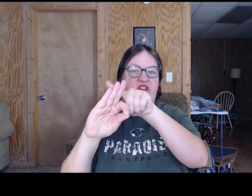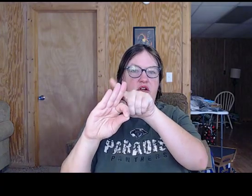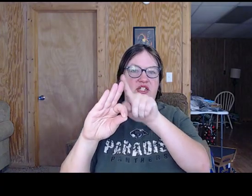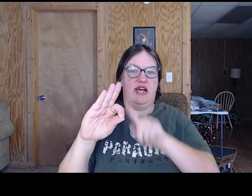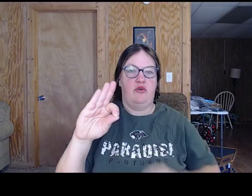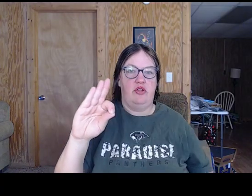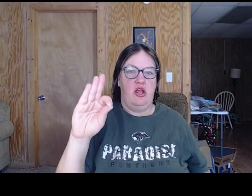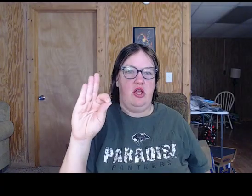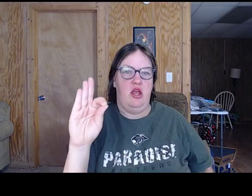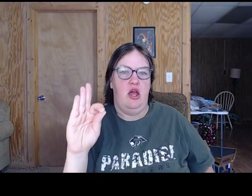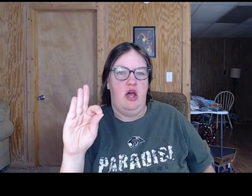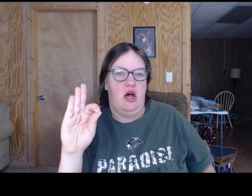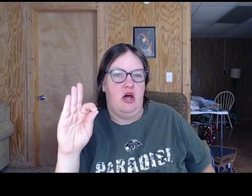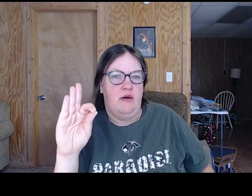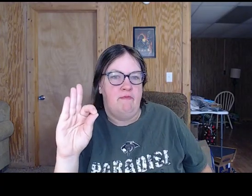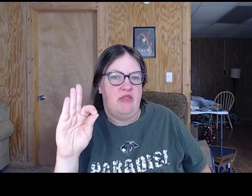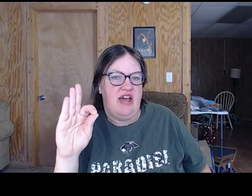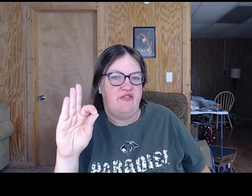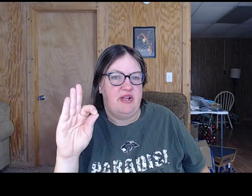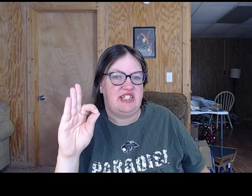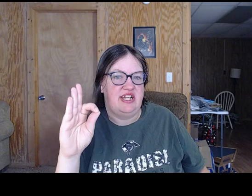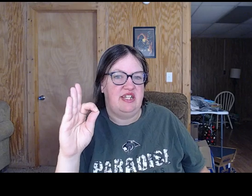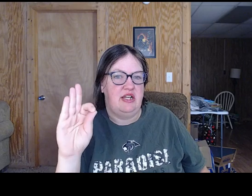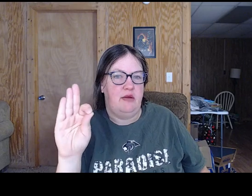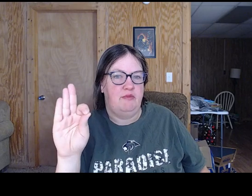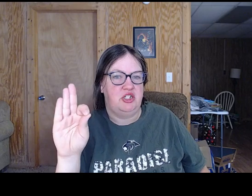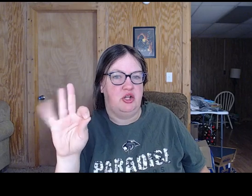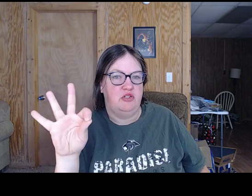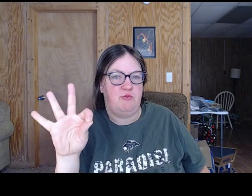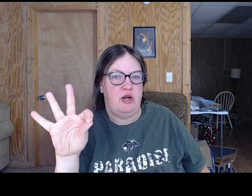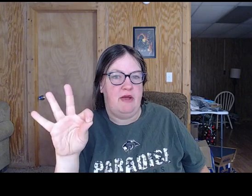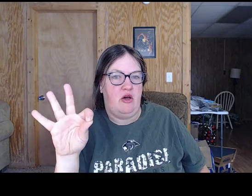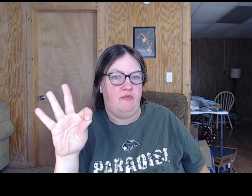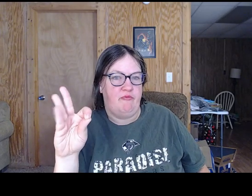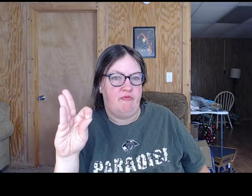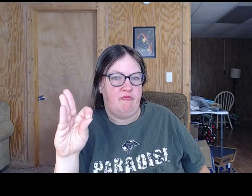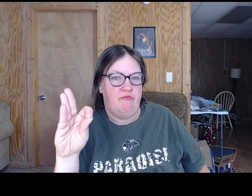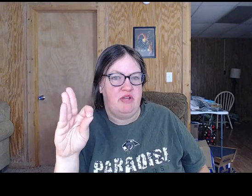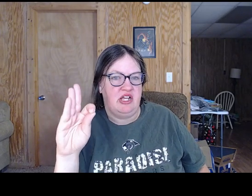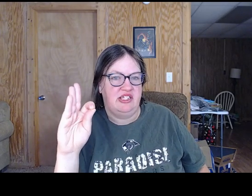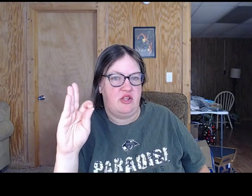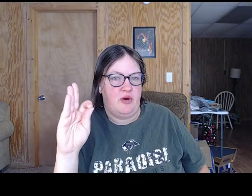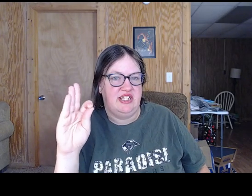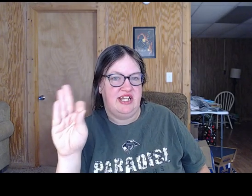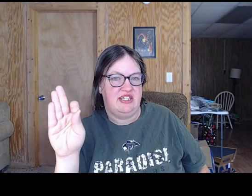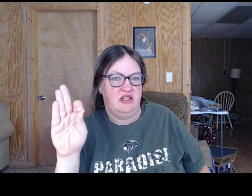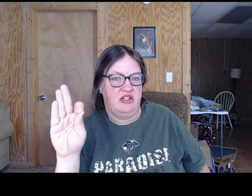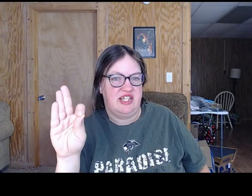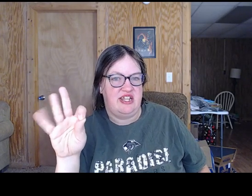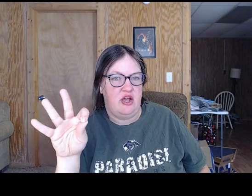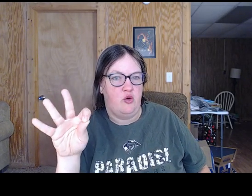fingers out, have them extended, but don't spread them out because otherwise that looks like the OK